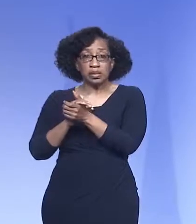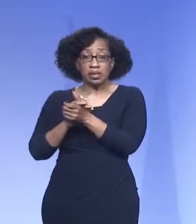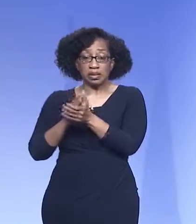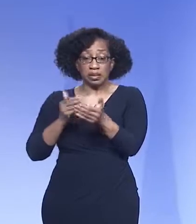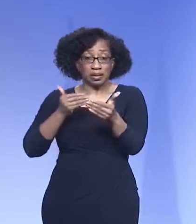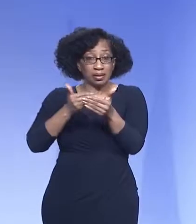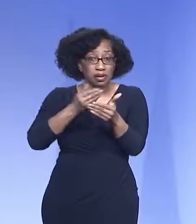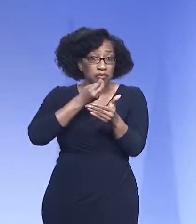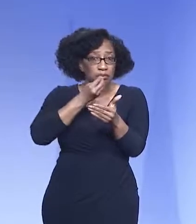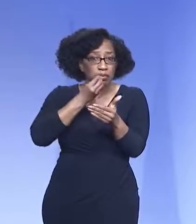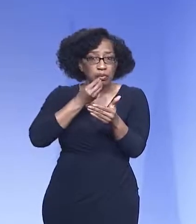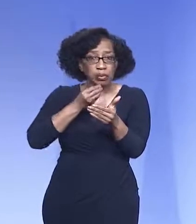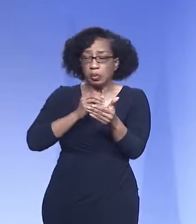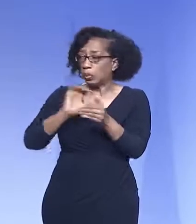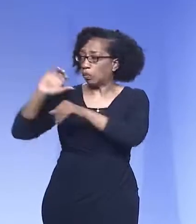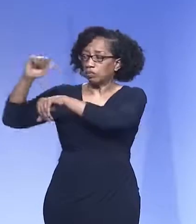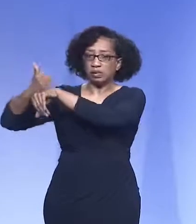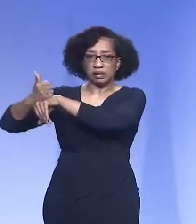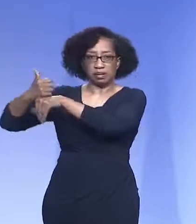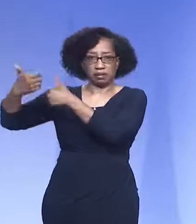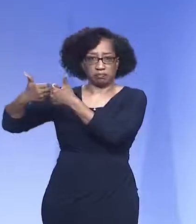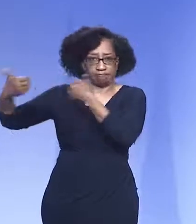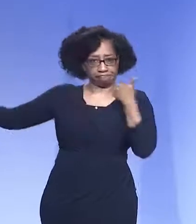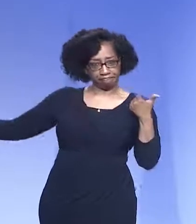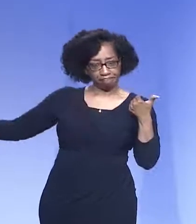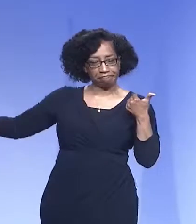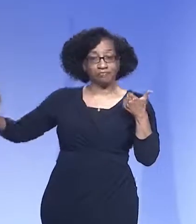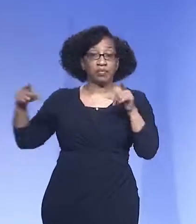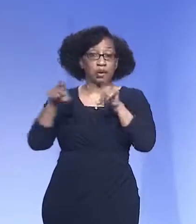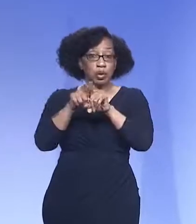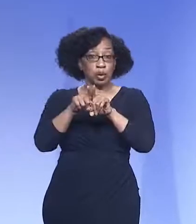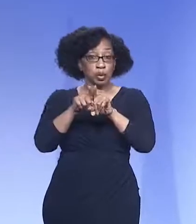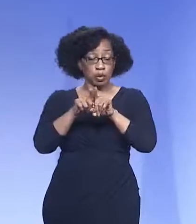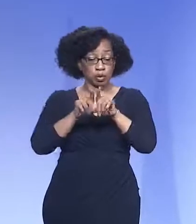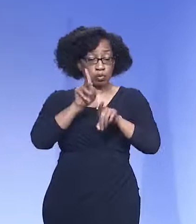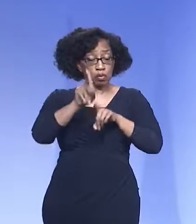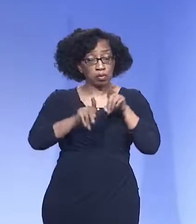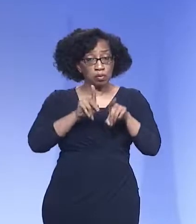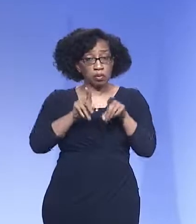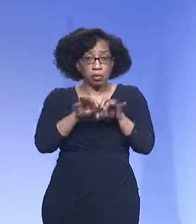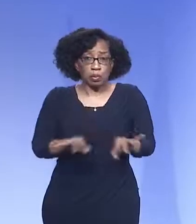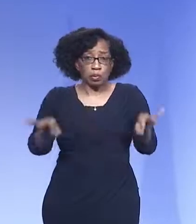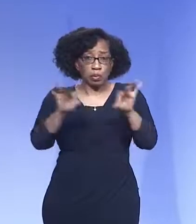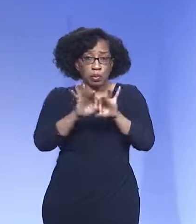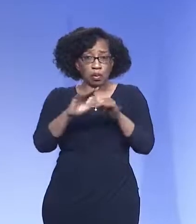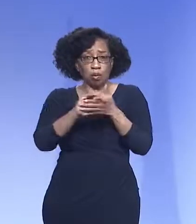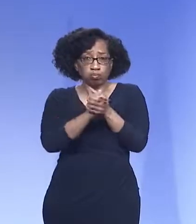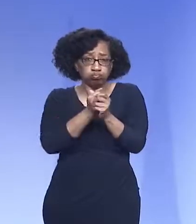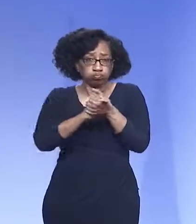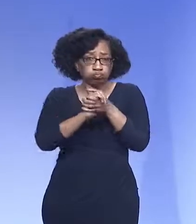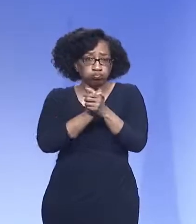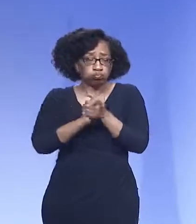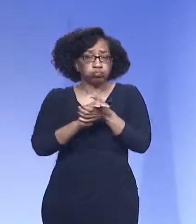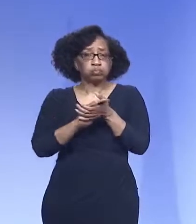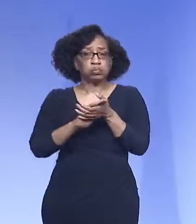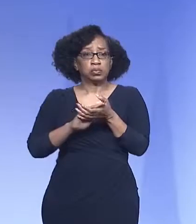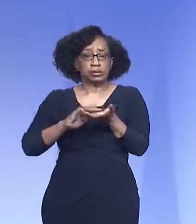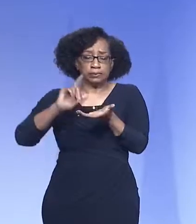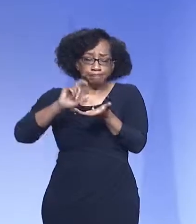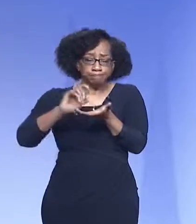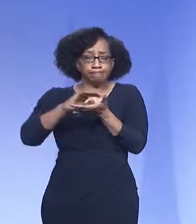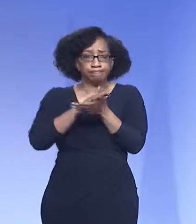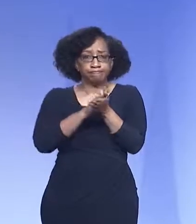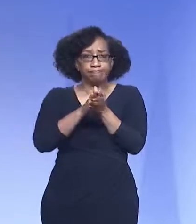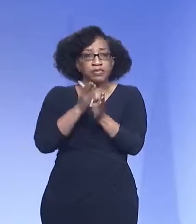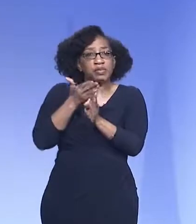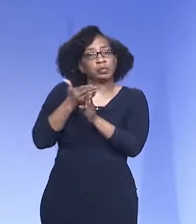but encouraging customers to wash hands and sanitize hands before serving themselves at